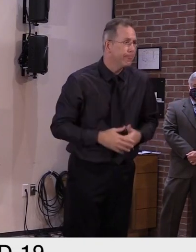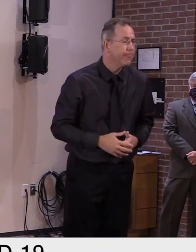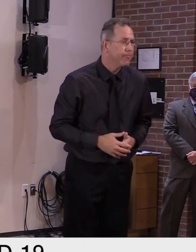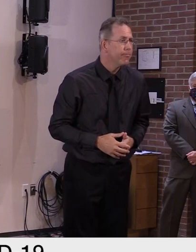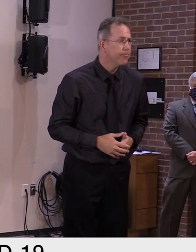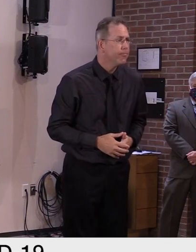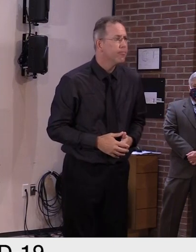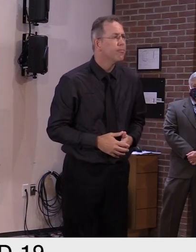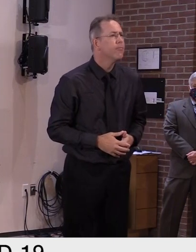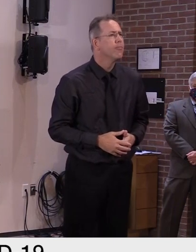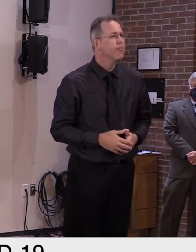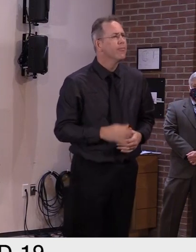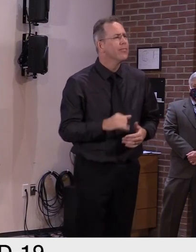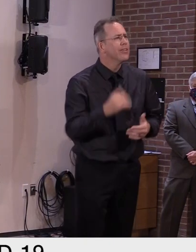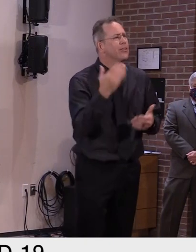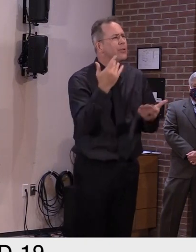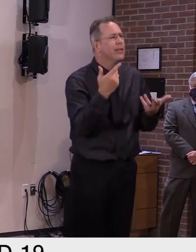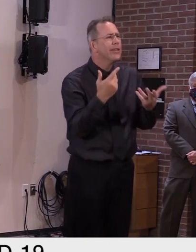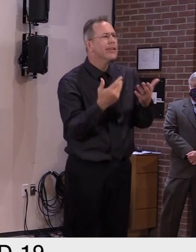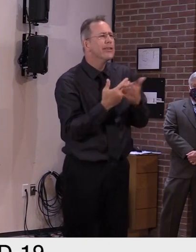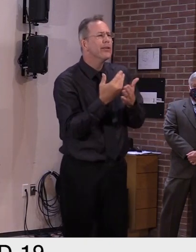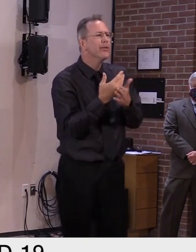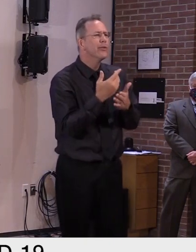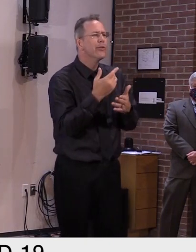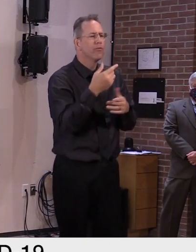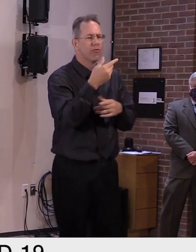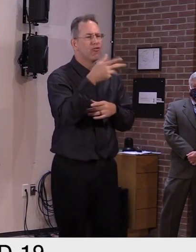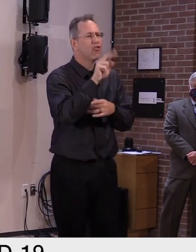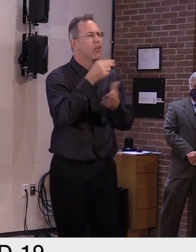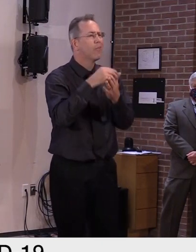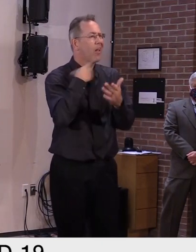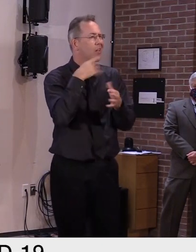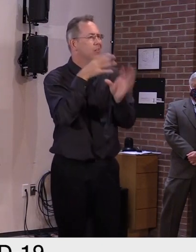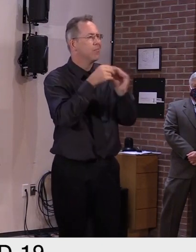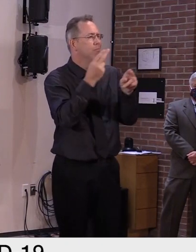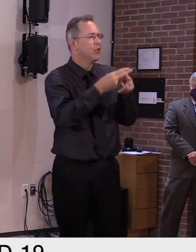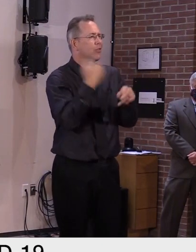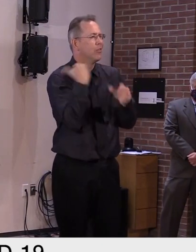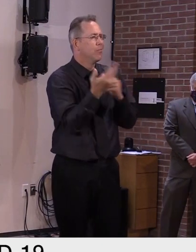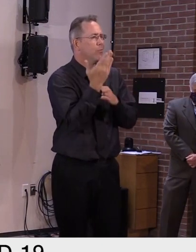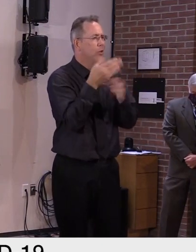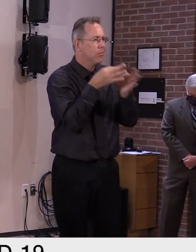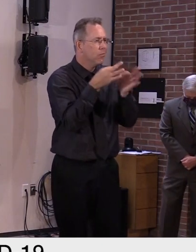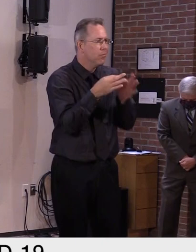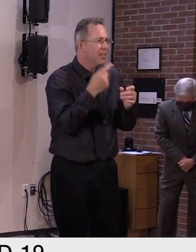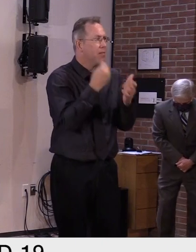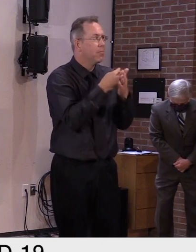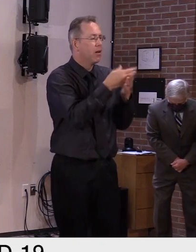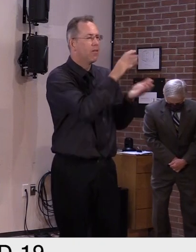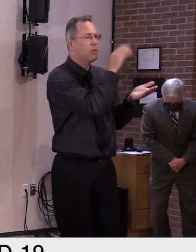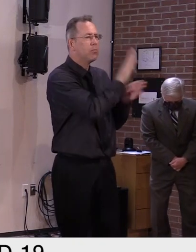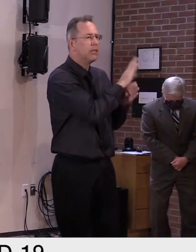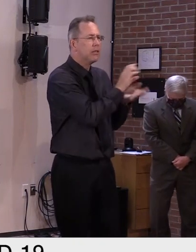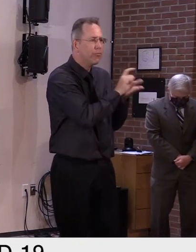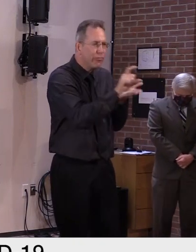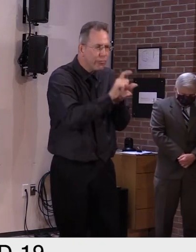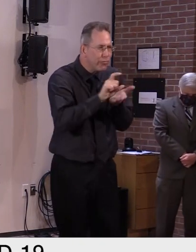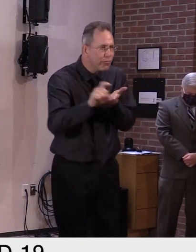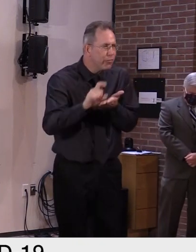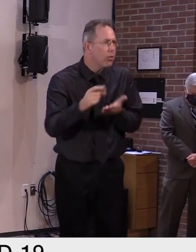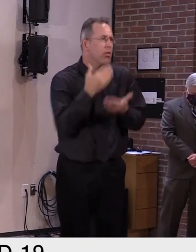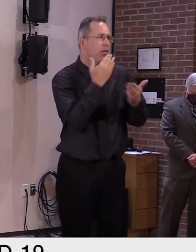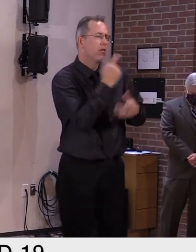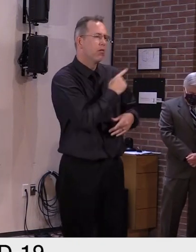forth, that I have said that we need more help from Congress and the administration, is so